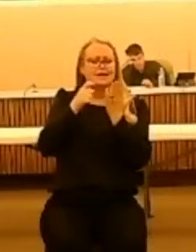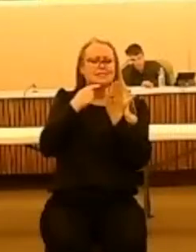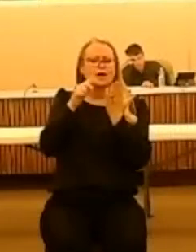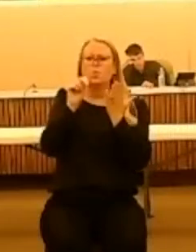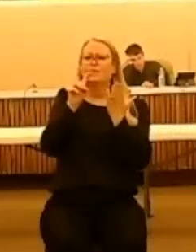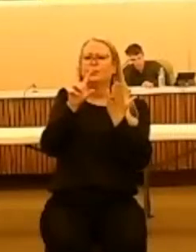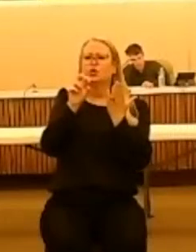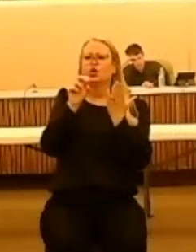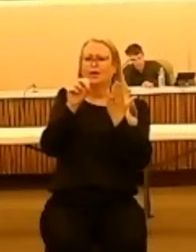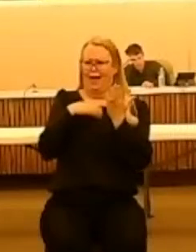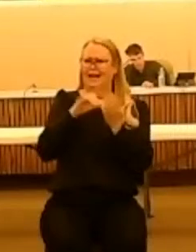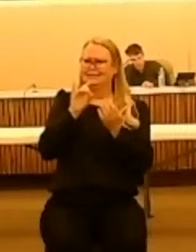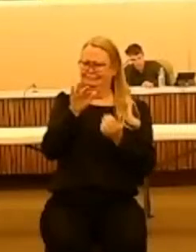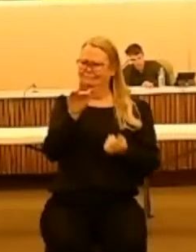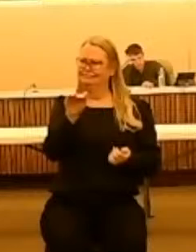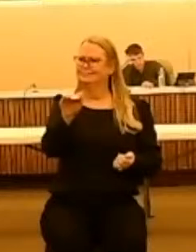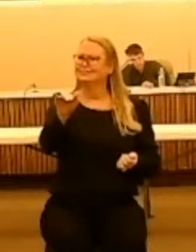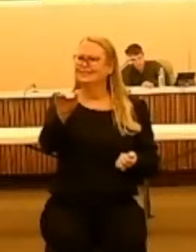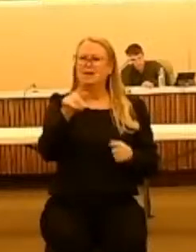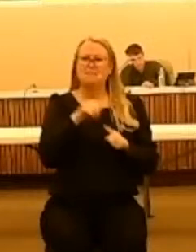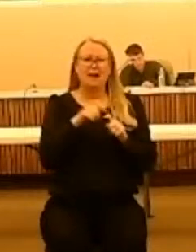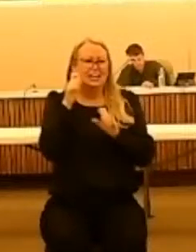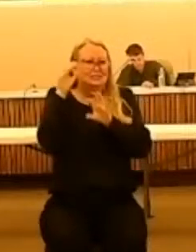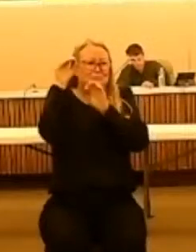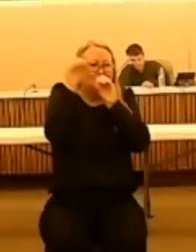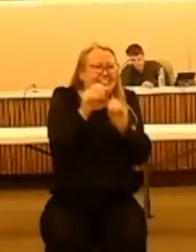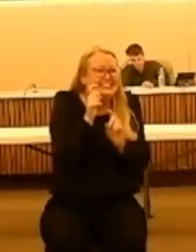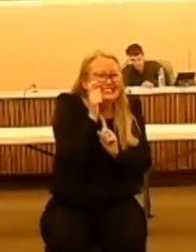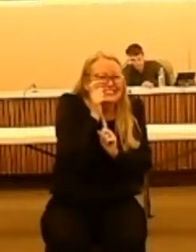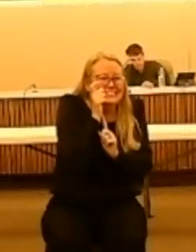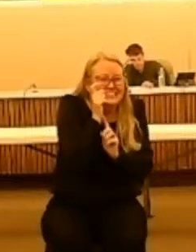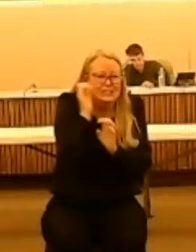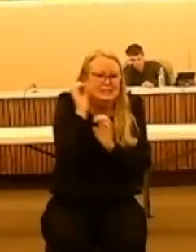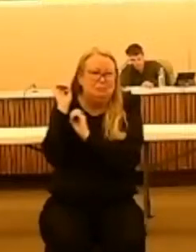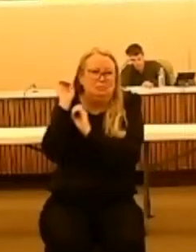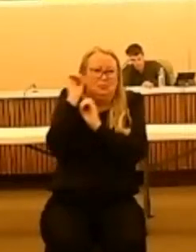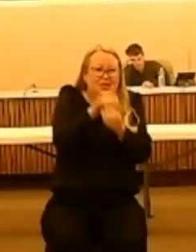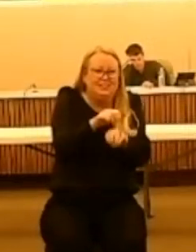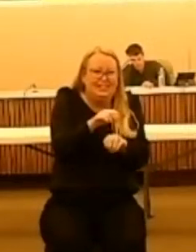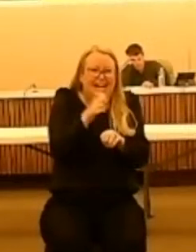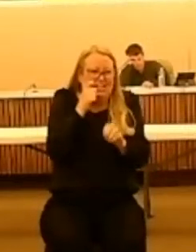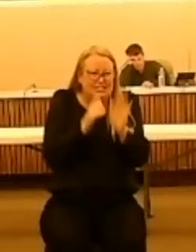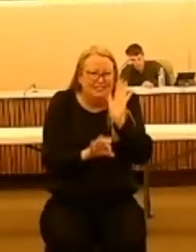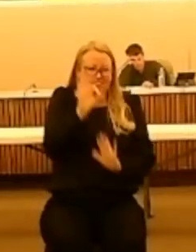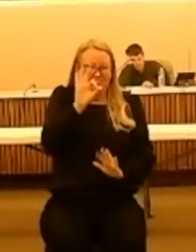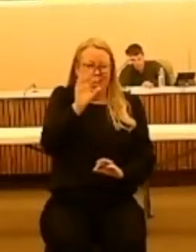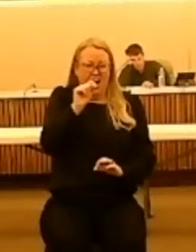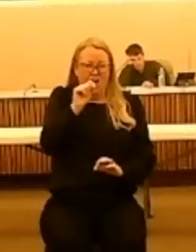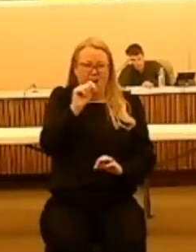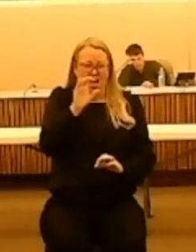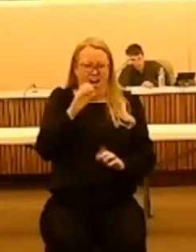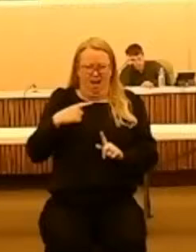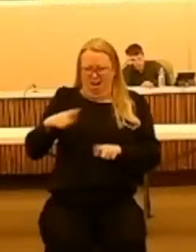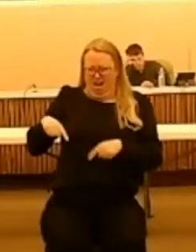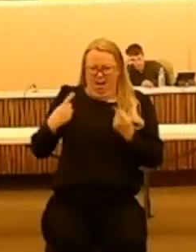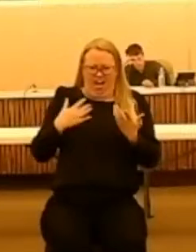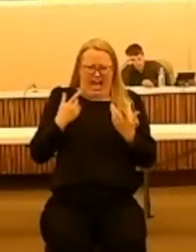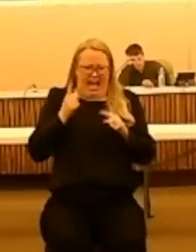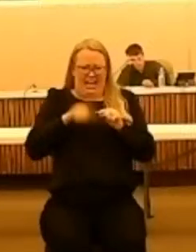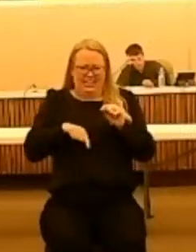property. And like I said, we had just moved here and just found out about it. So this is the first opportunity that we have